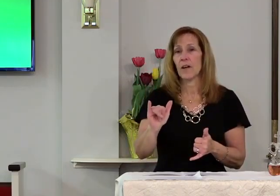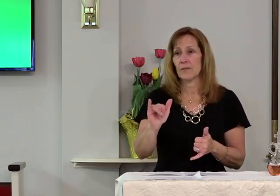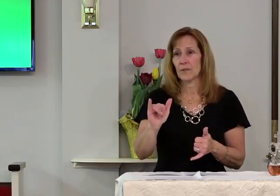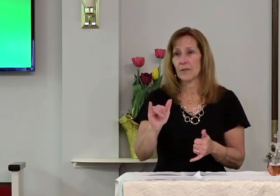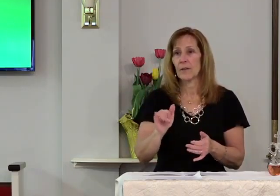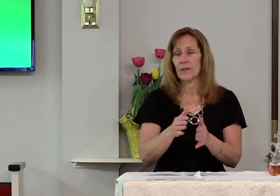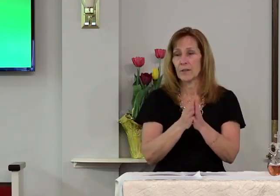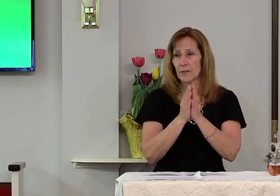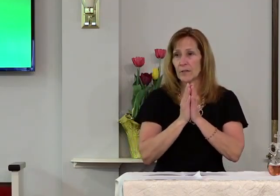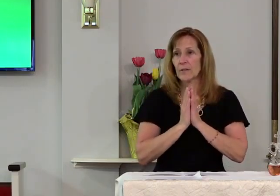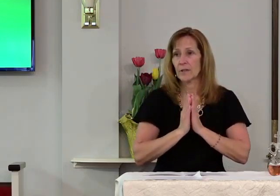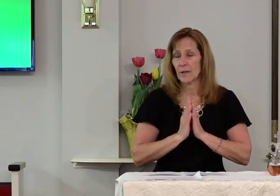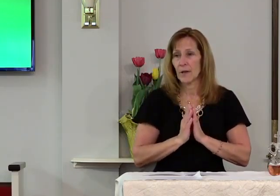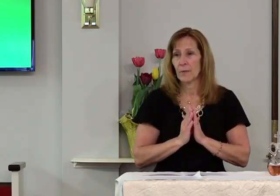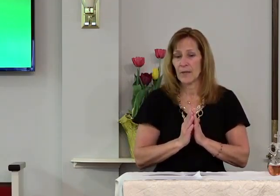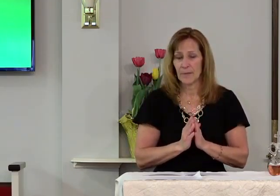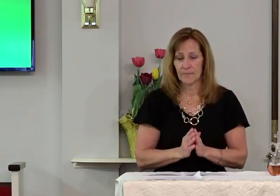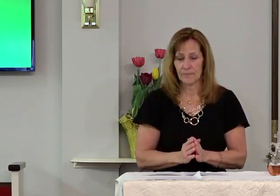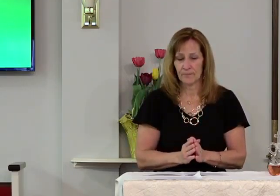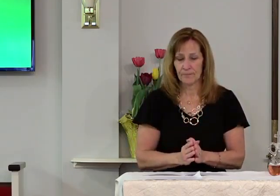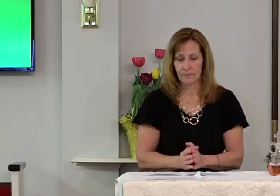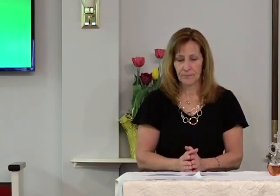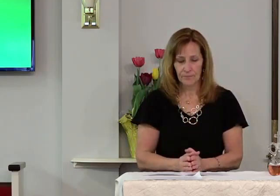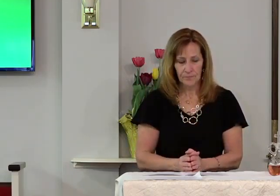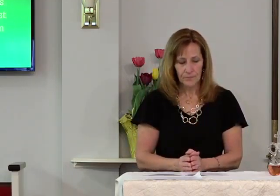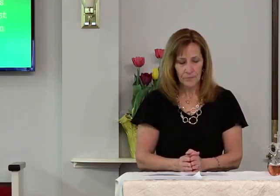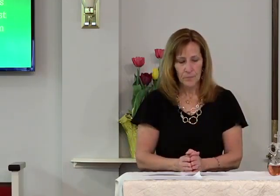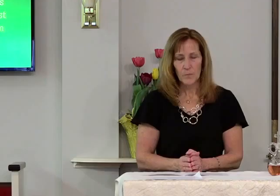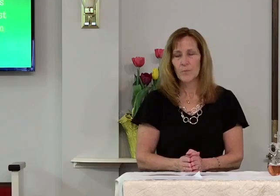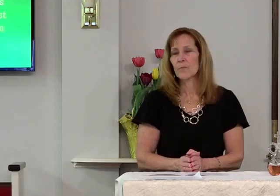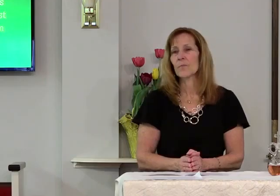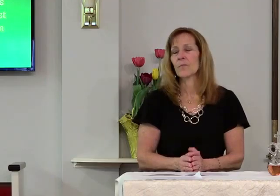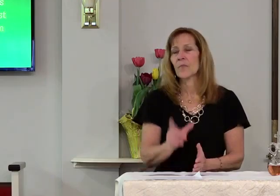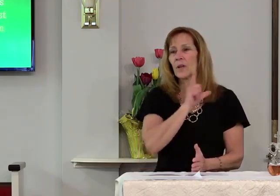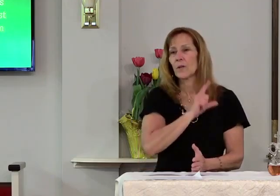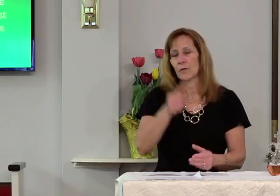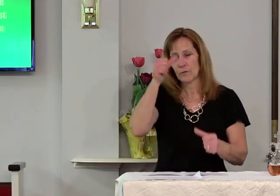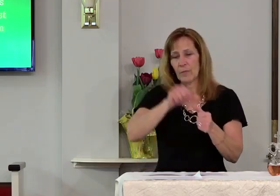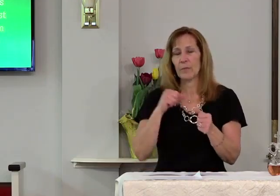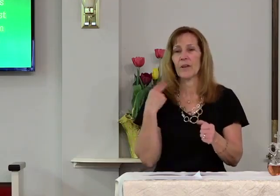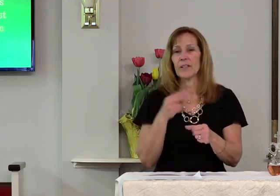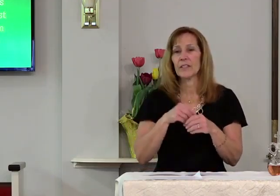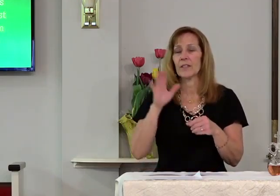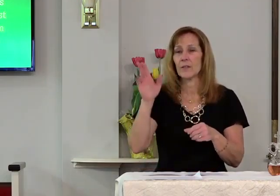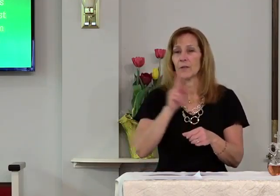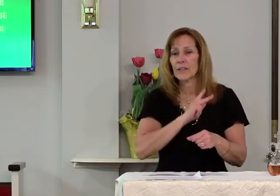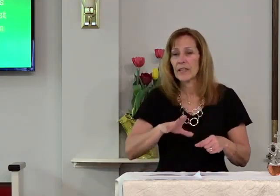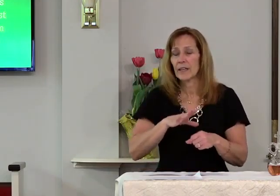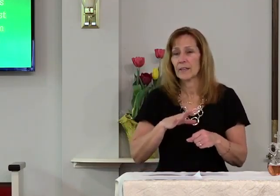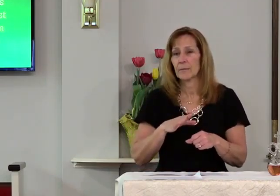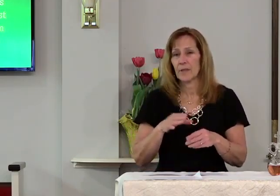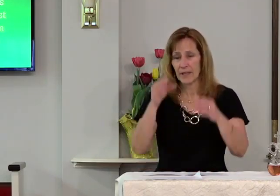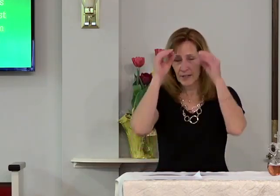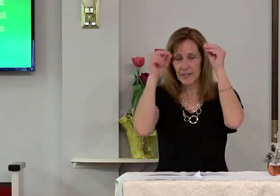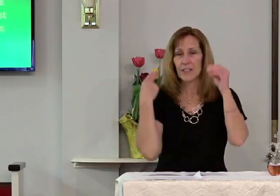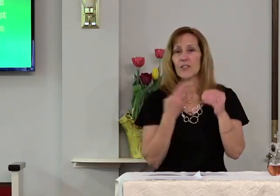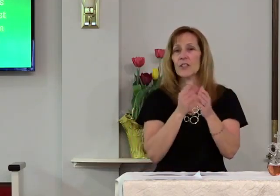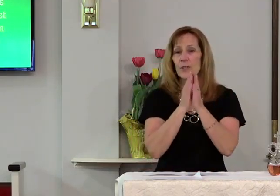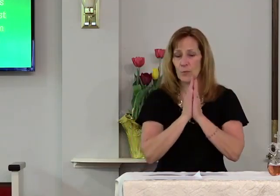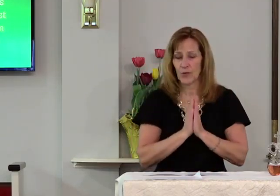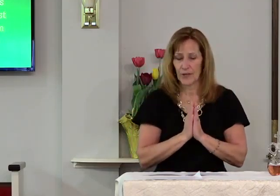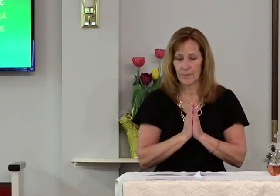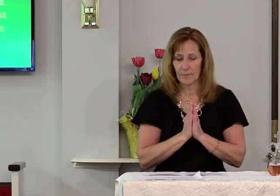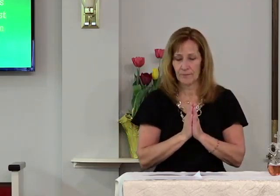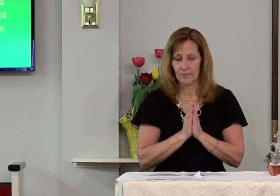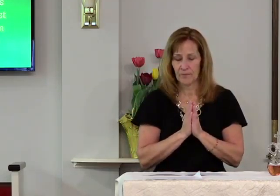and forever amen Lord remember us in your kingdom and teach us to pray